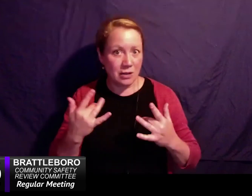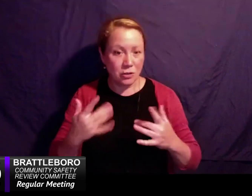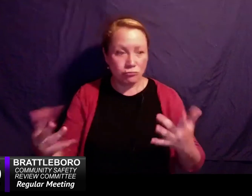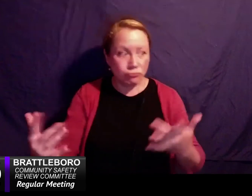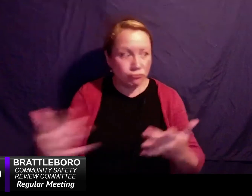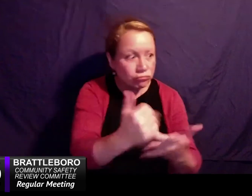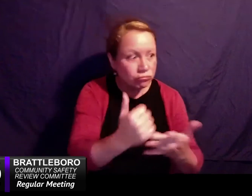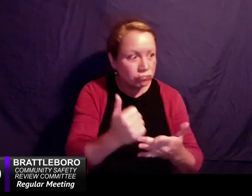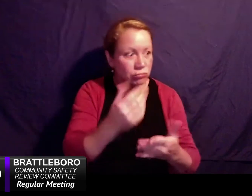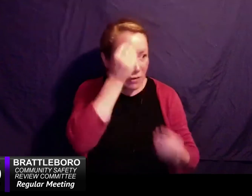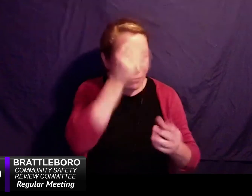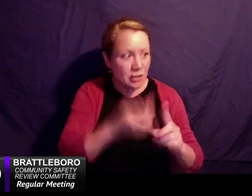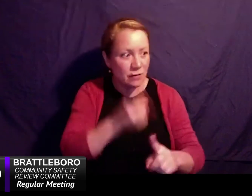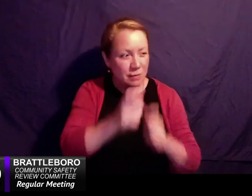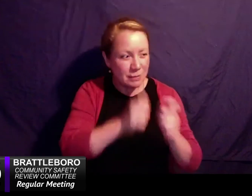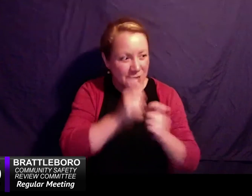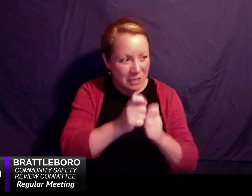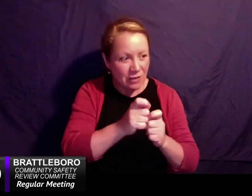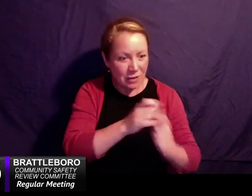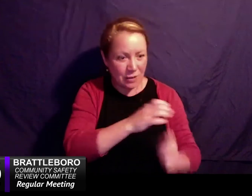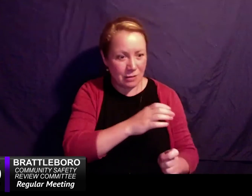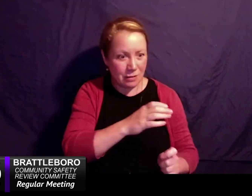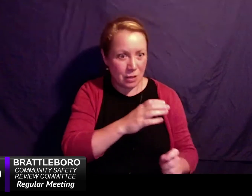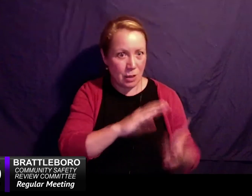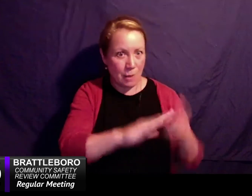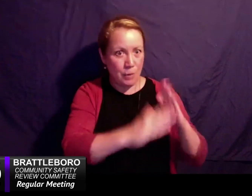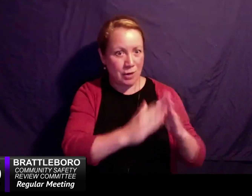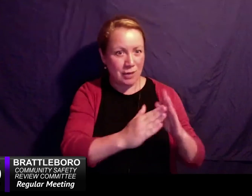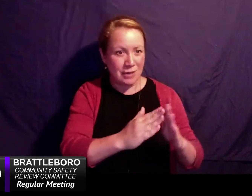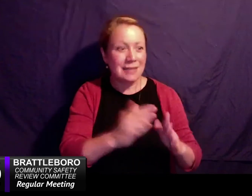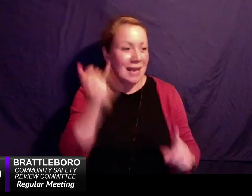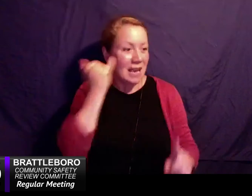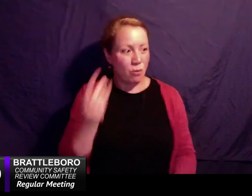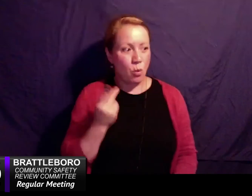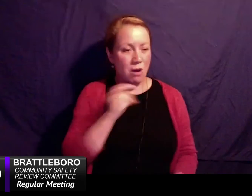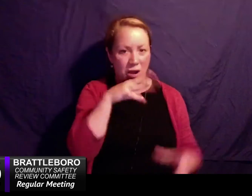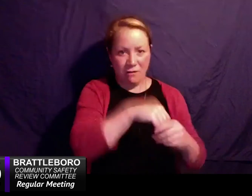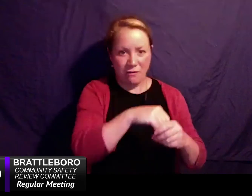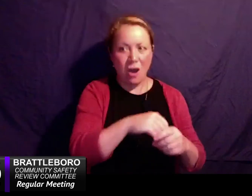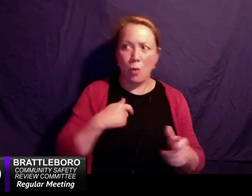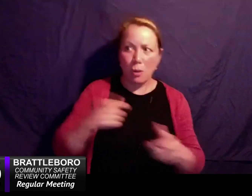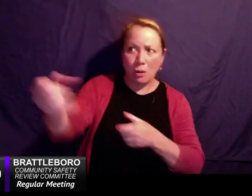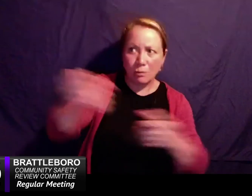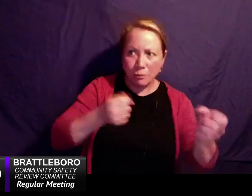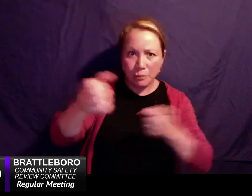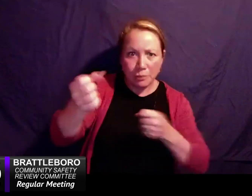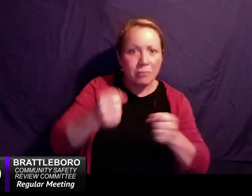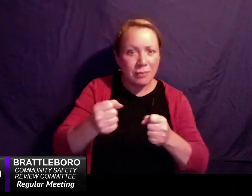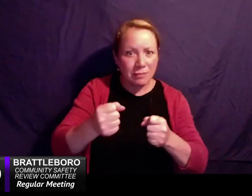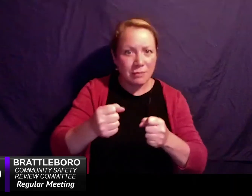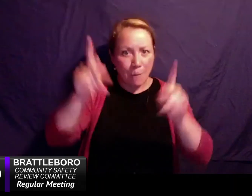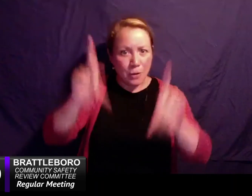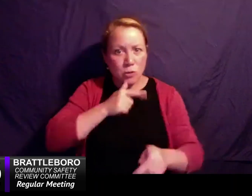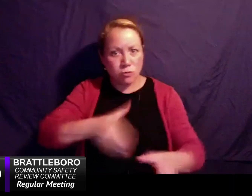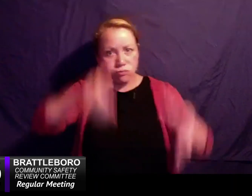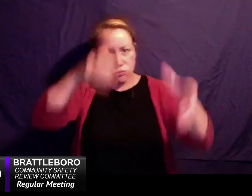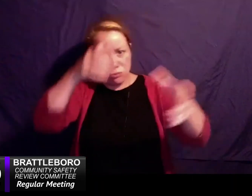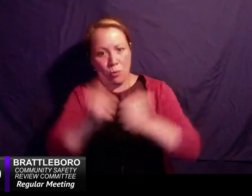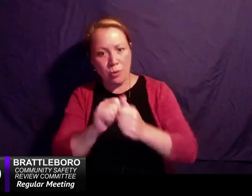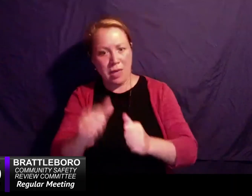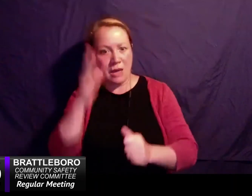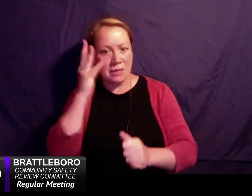communities, particularly communities that Emily and I are not a part of. We're a part of many communities, but we want to make sure